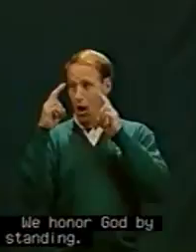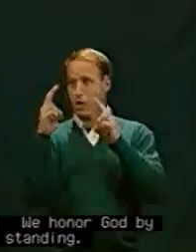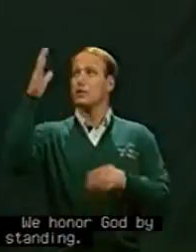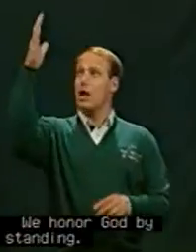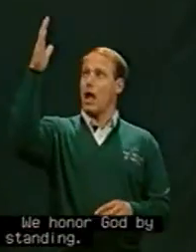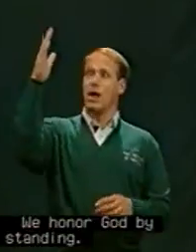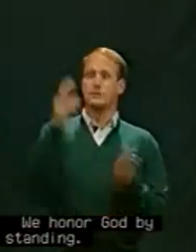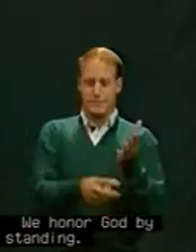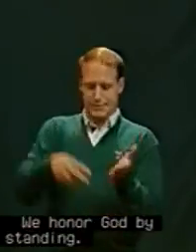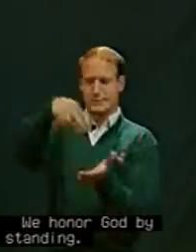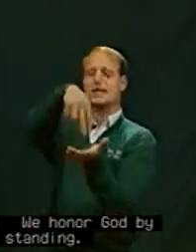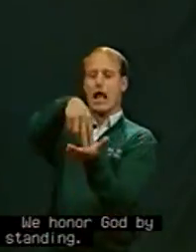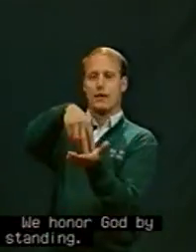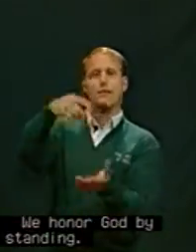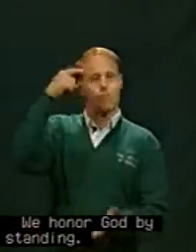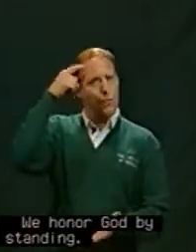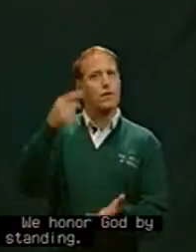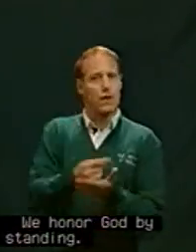We honor God by standing.